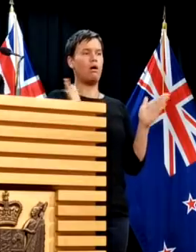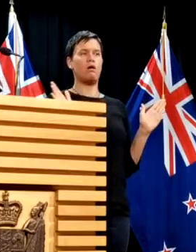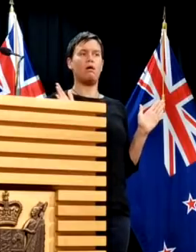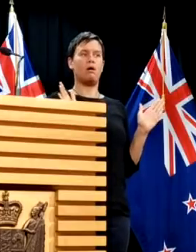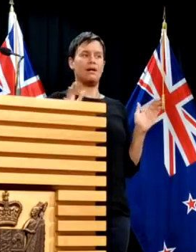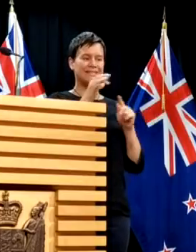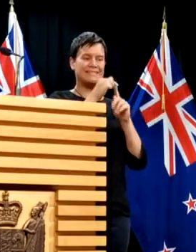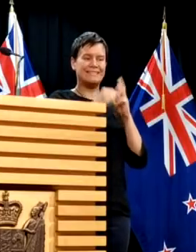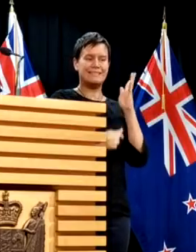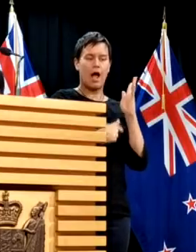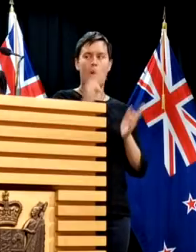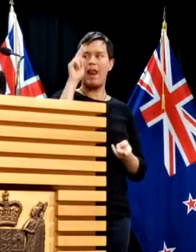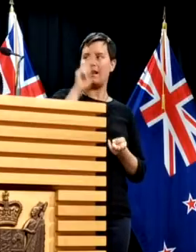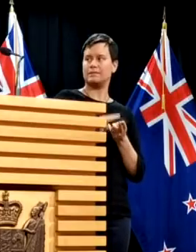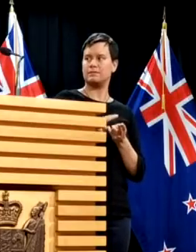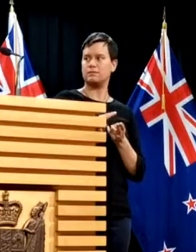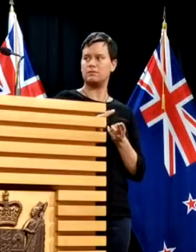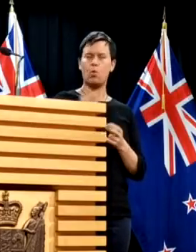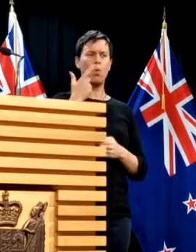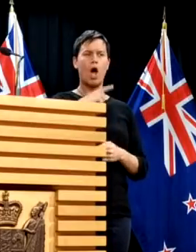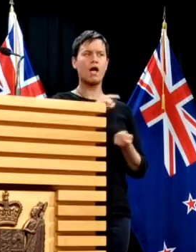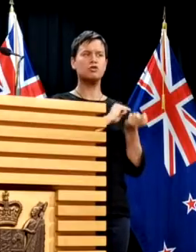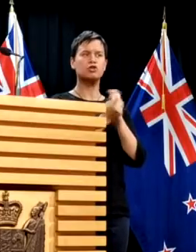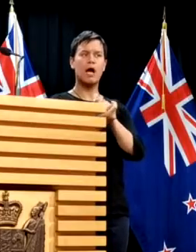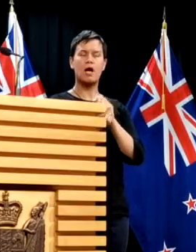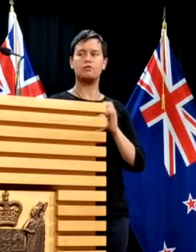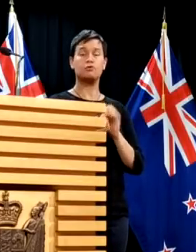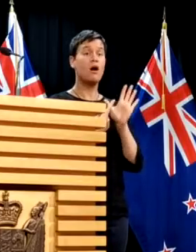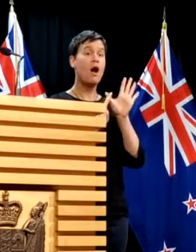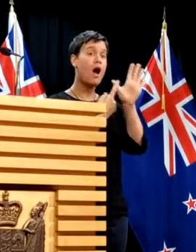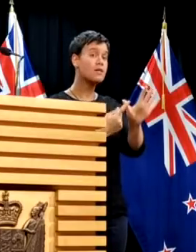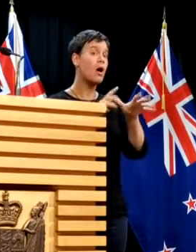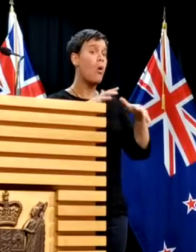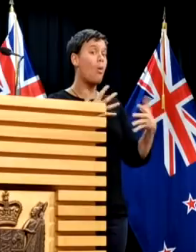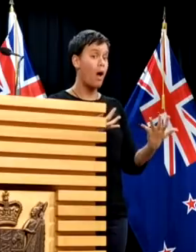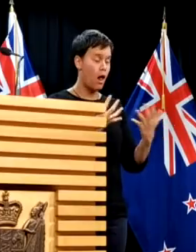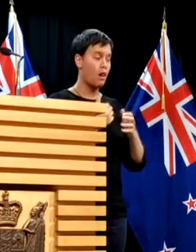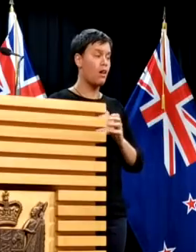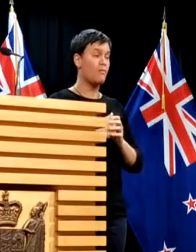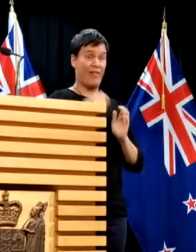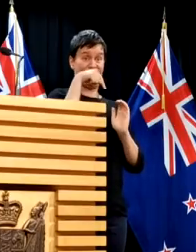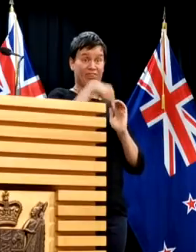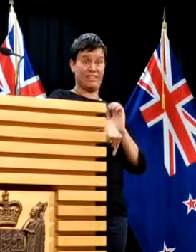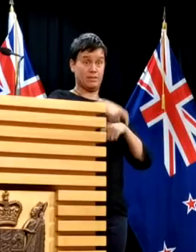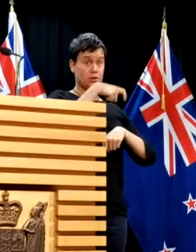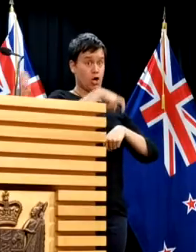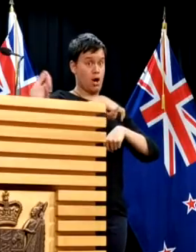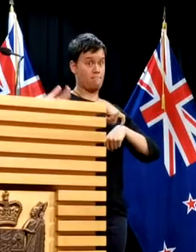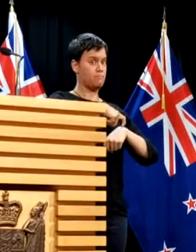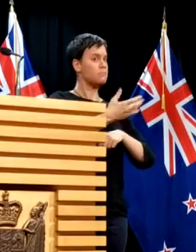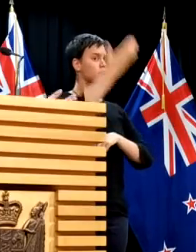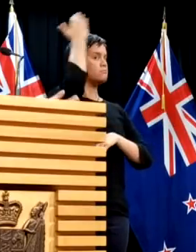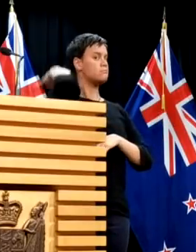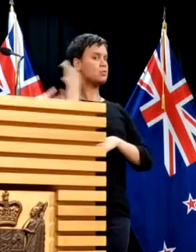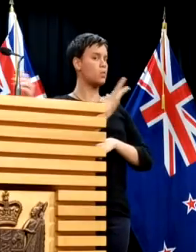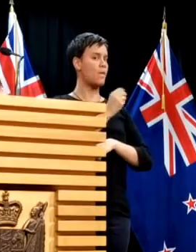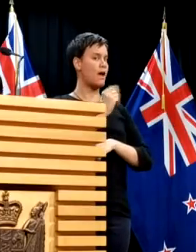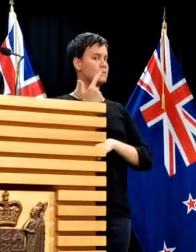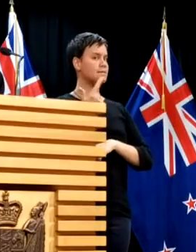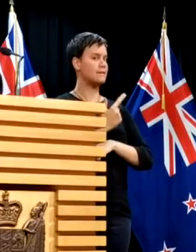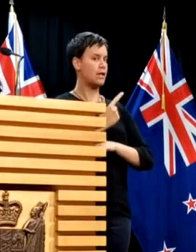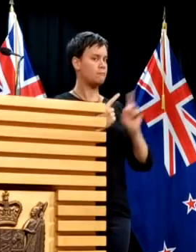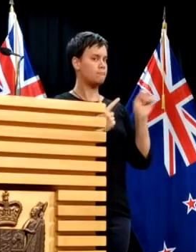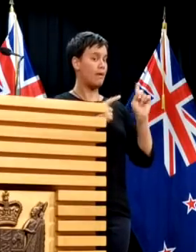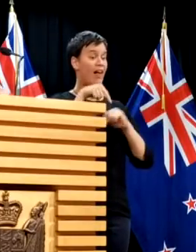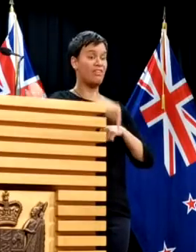think actually what certainly I believe both parties did before going into these talks was reflect on the range